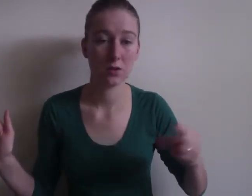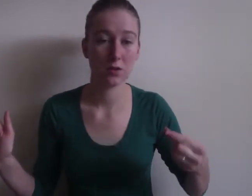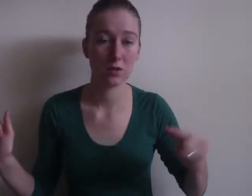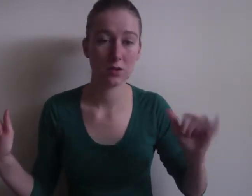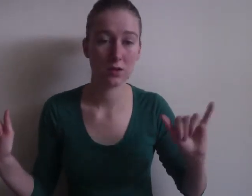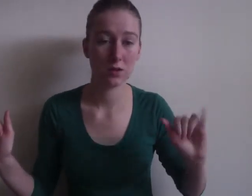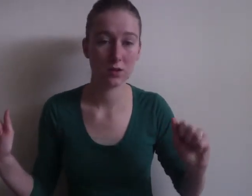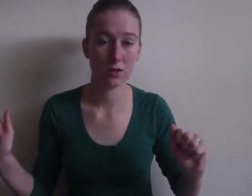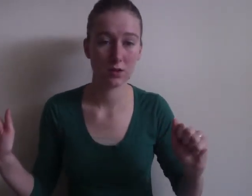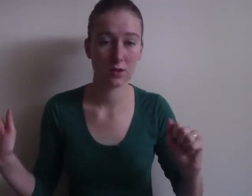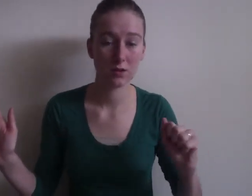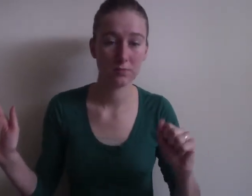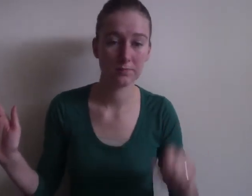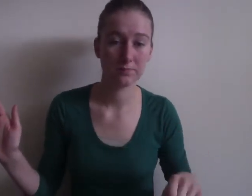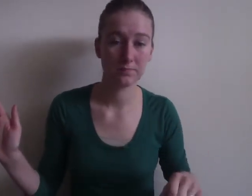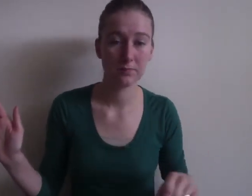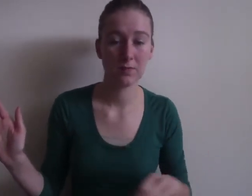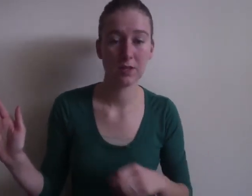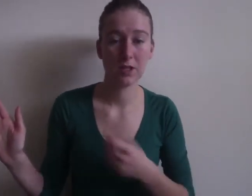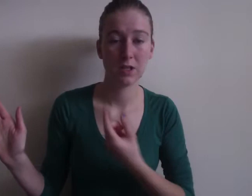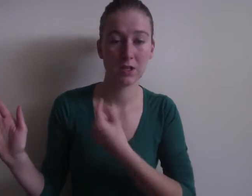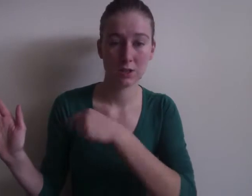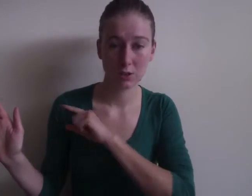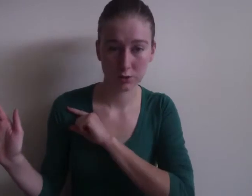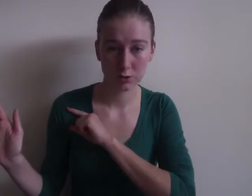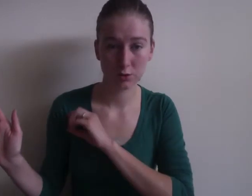O'Keeffe. I always pretend like I'm sneezing.